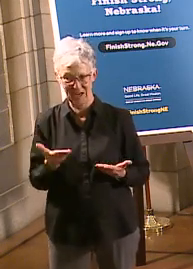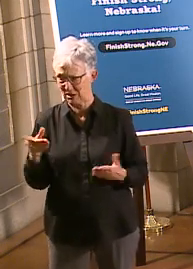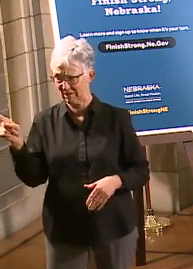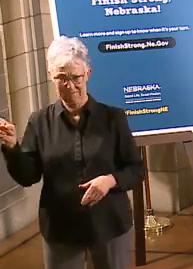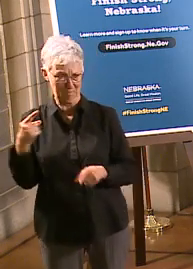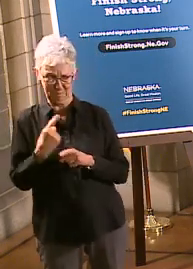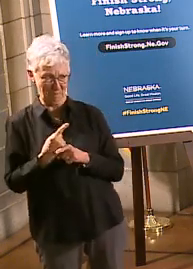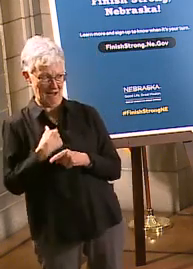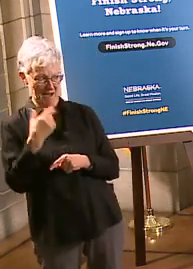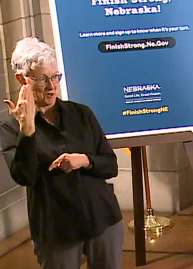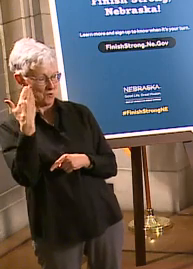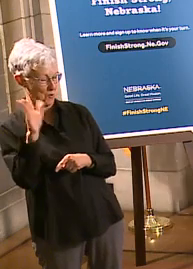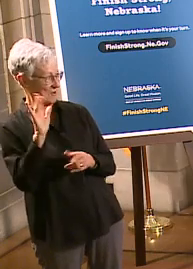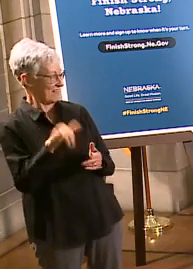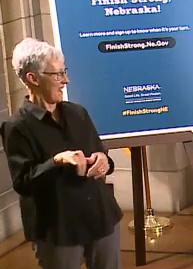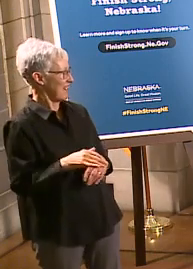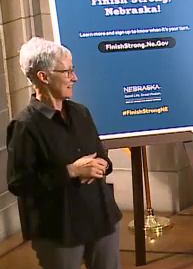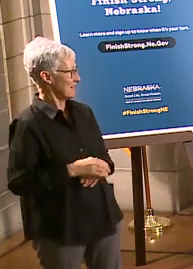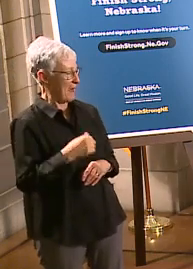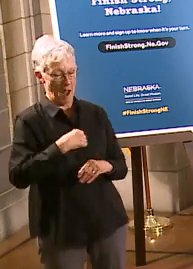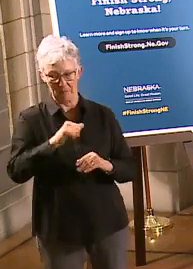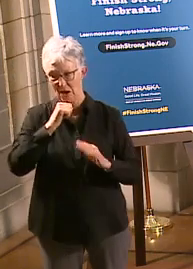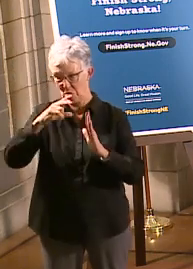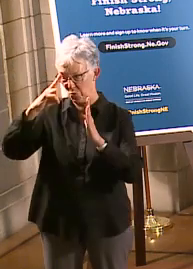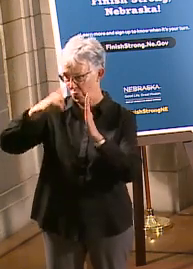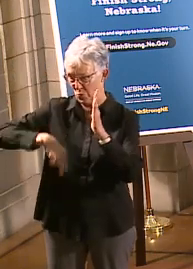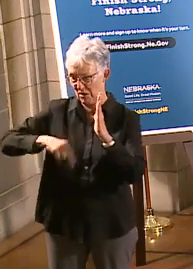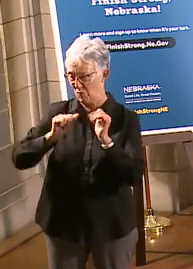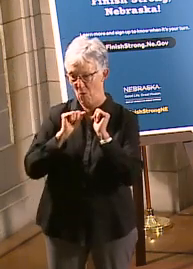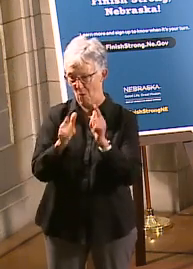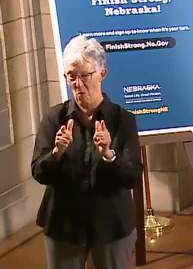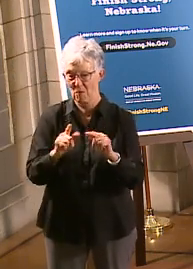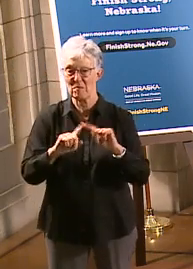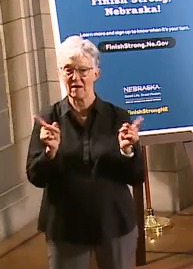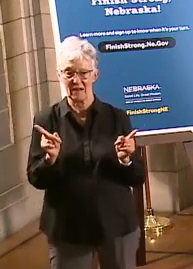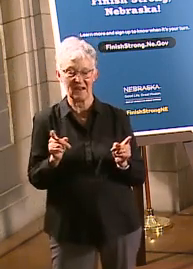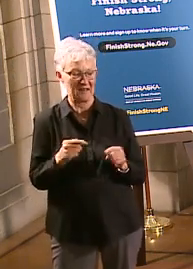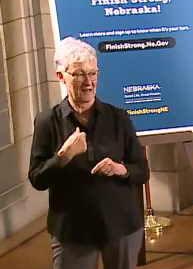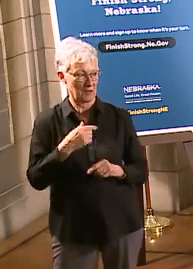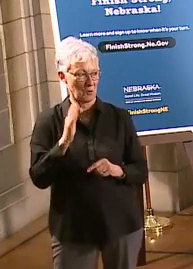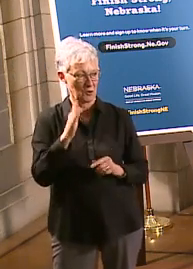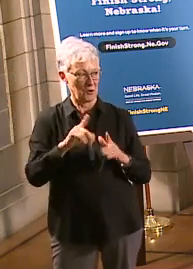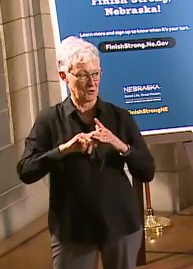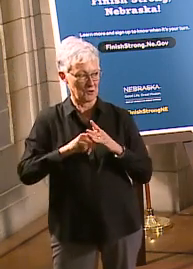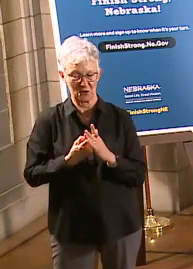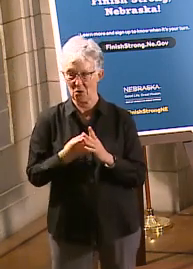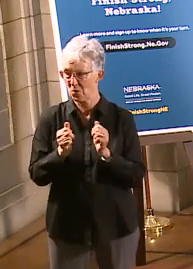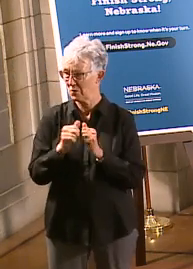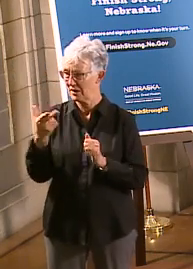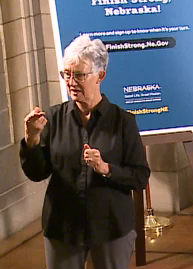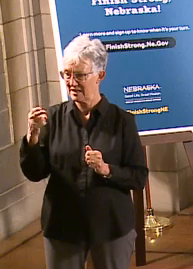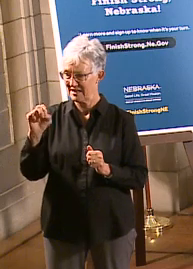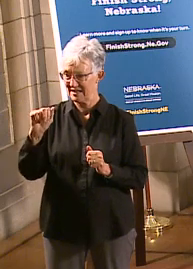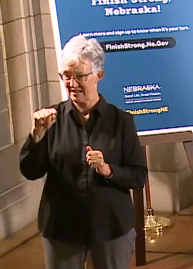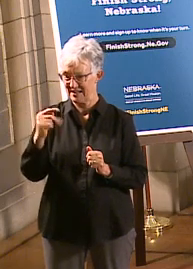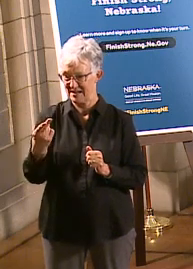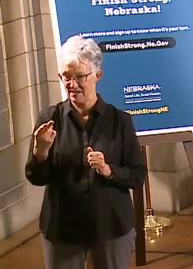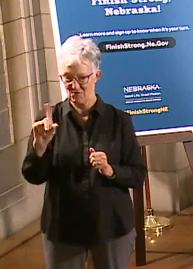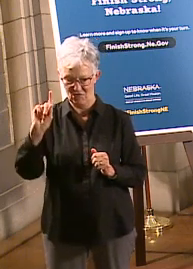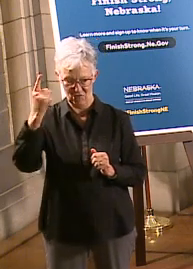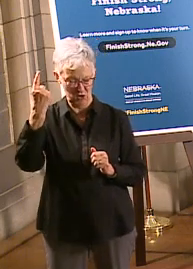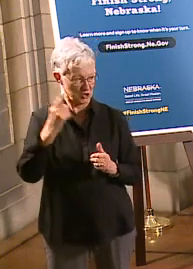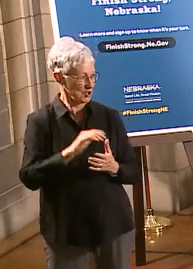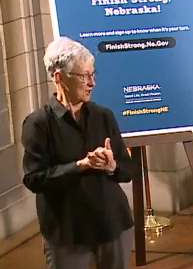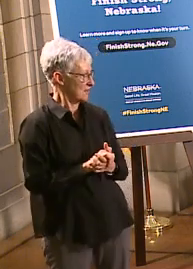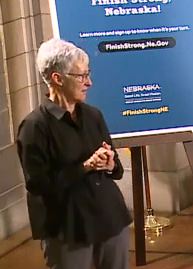you all. I'm not going to read the admiralship itself, but I am going to present it. We're going to start actually with Heath first, though. So give me just